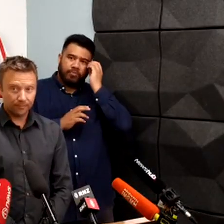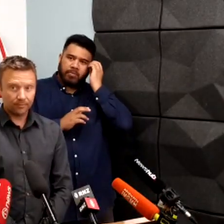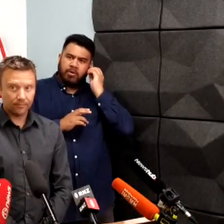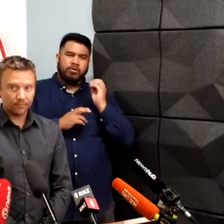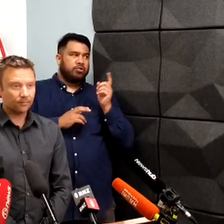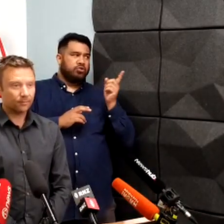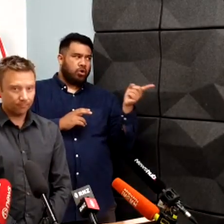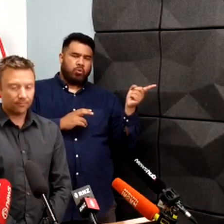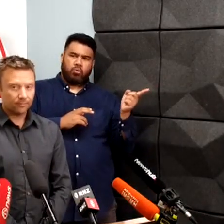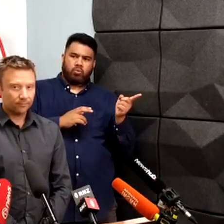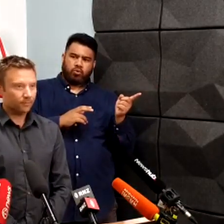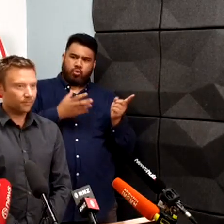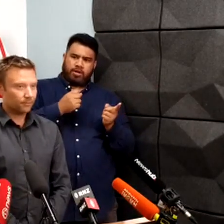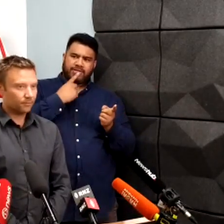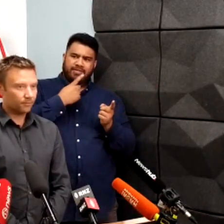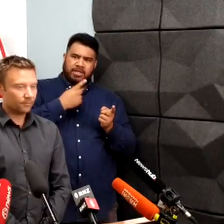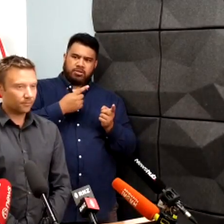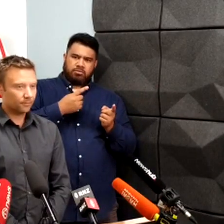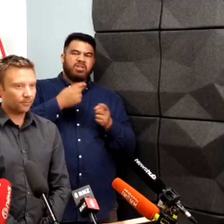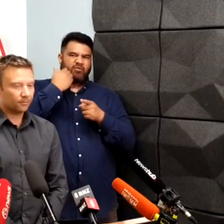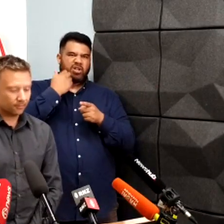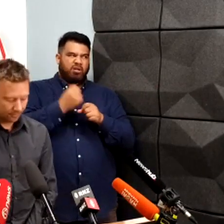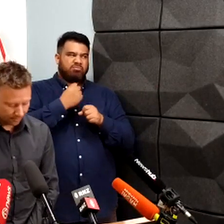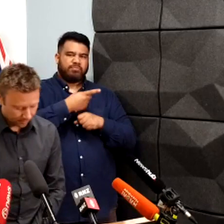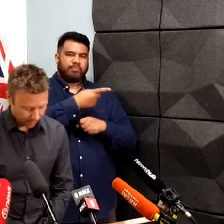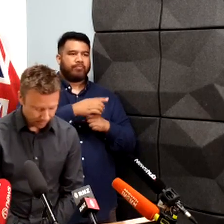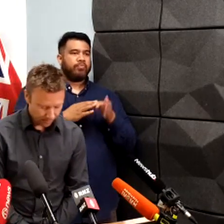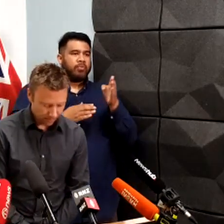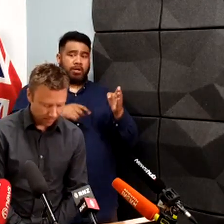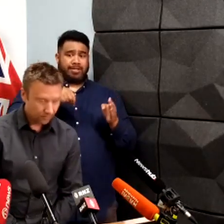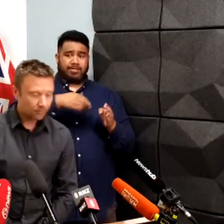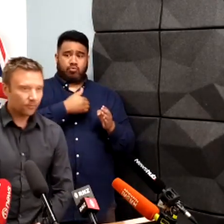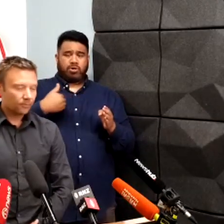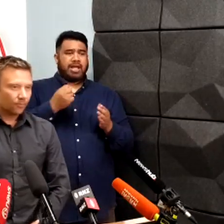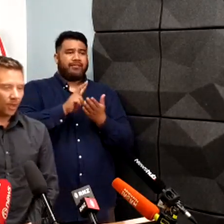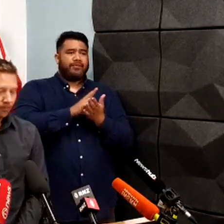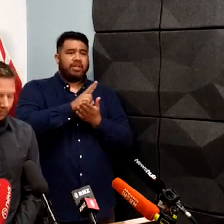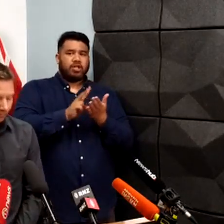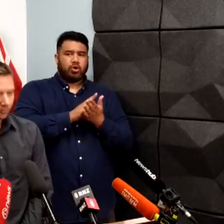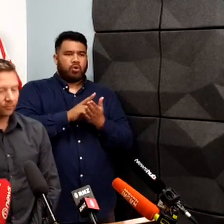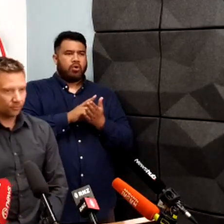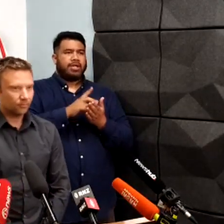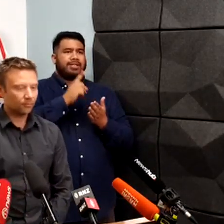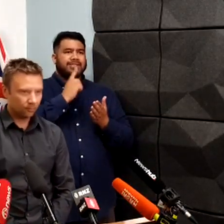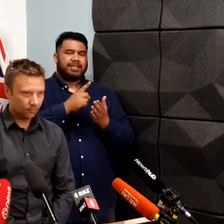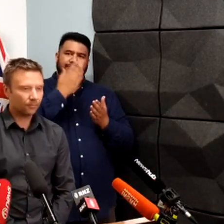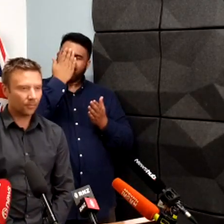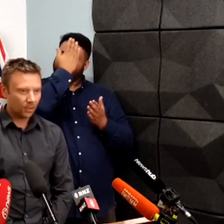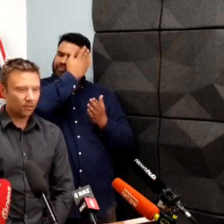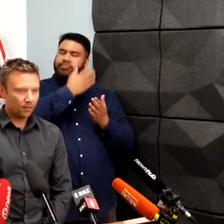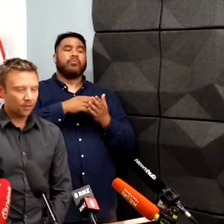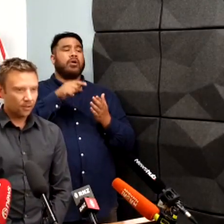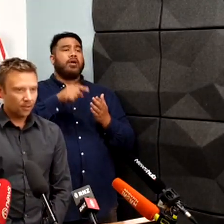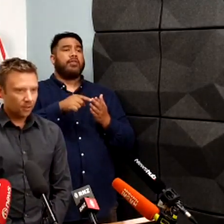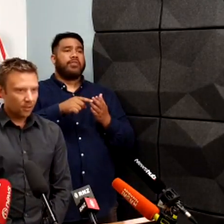day. There's a new video out this morning showing a guide worried about the water near the crater turning green before the